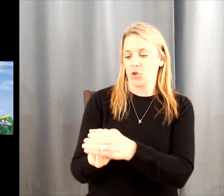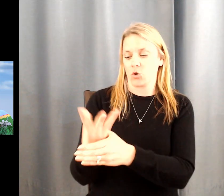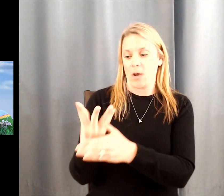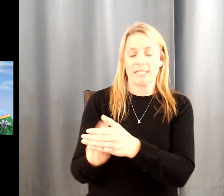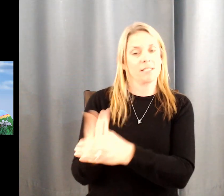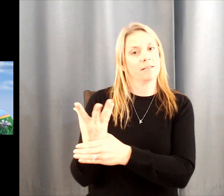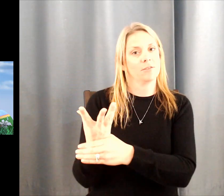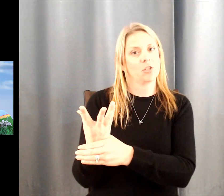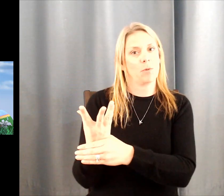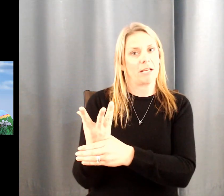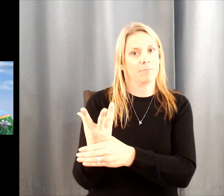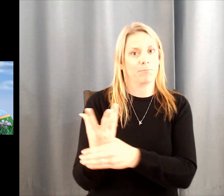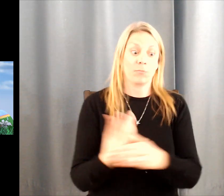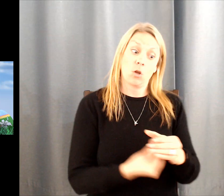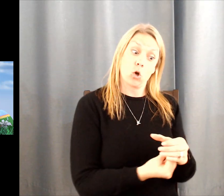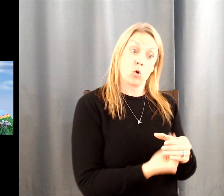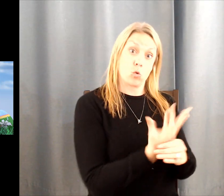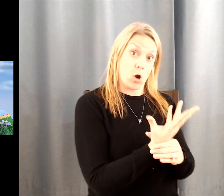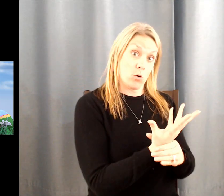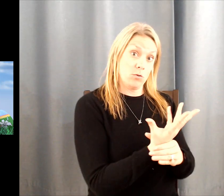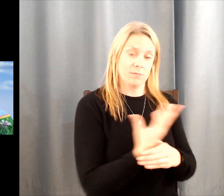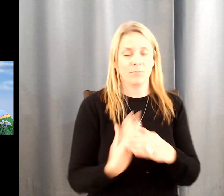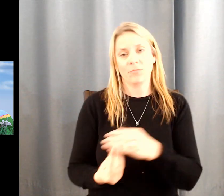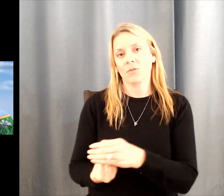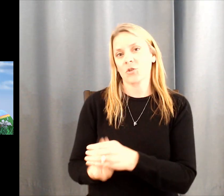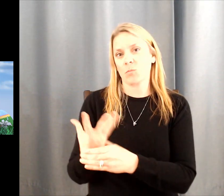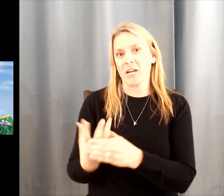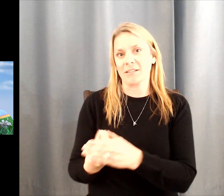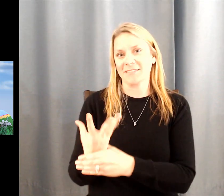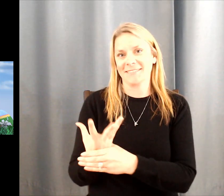twice. Spring, grow, spring.